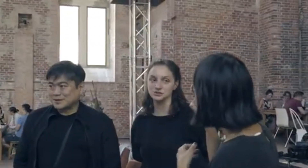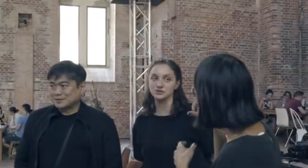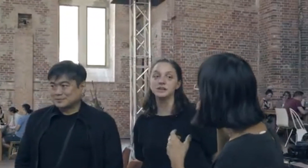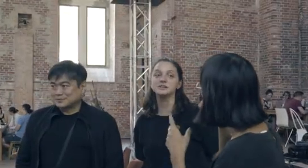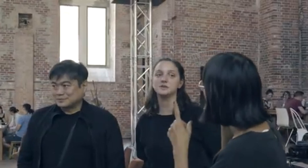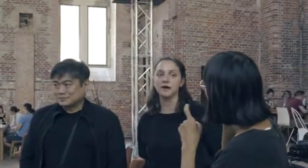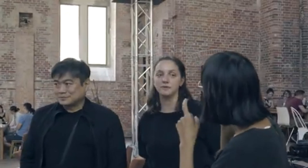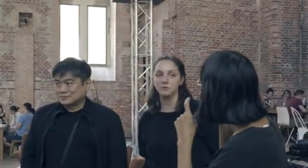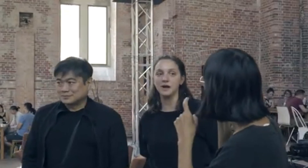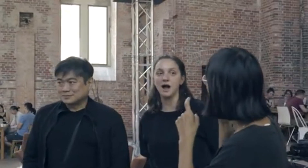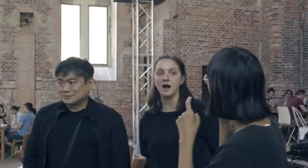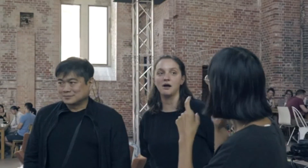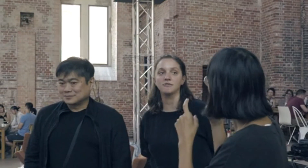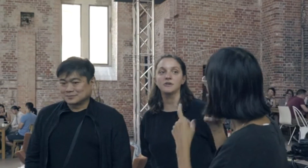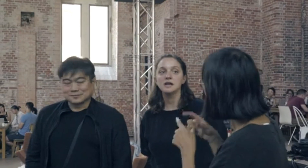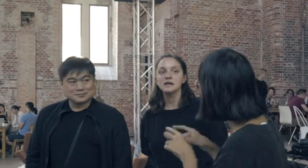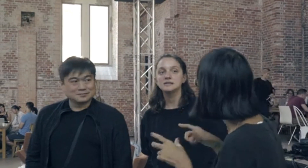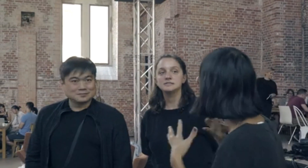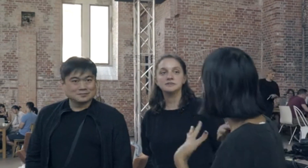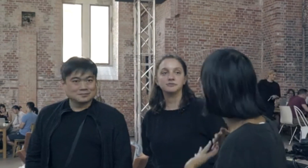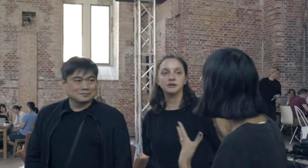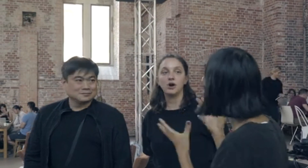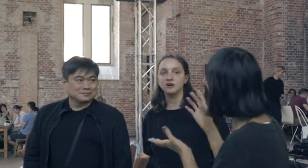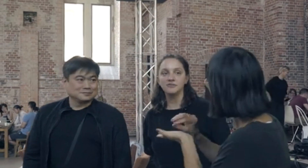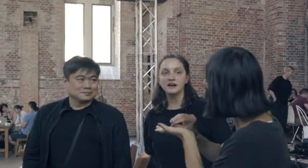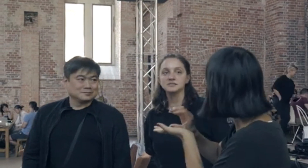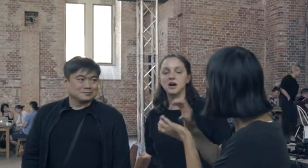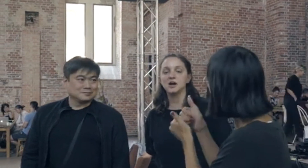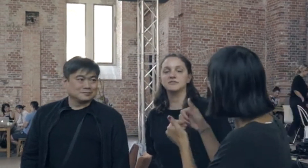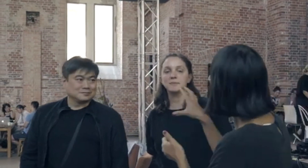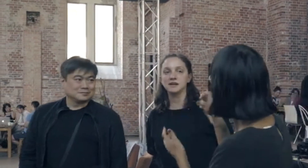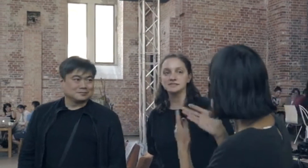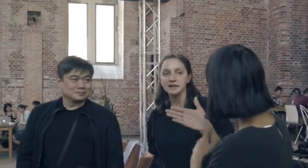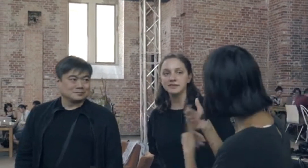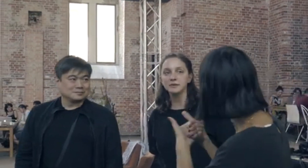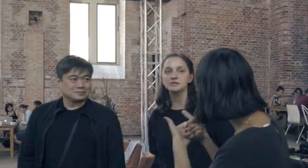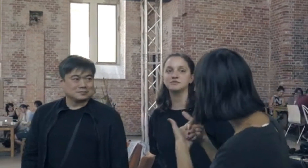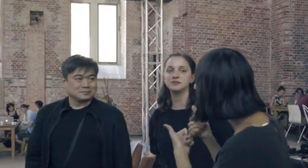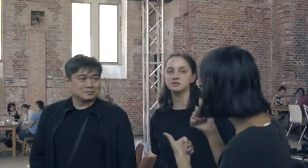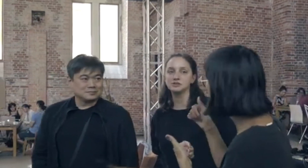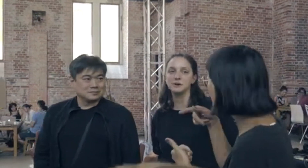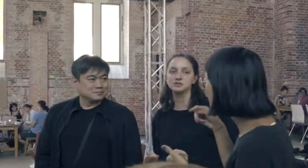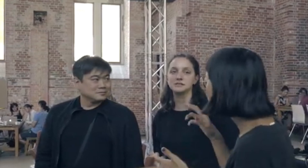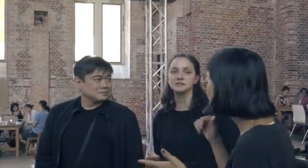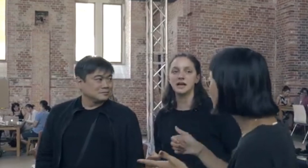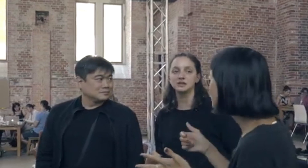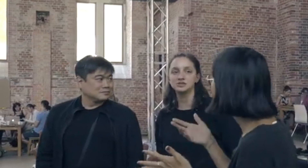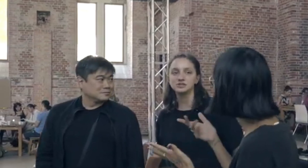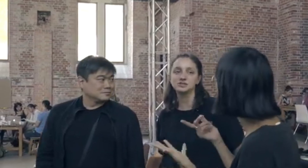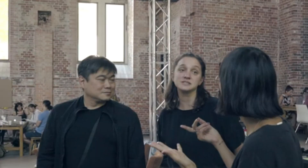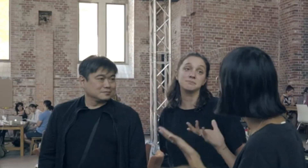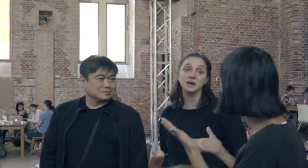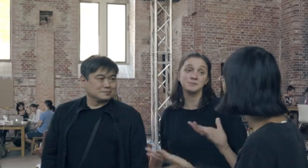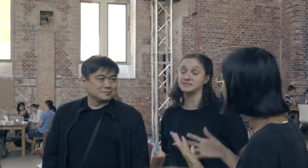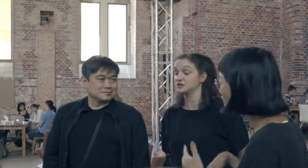in countries like the Philippines, Ghana, and Nigeria. Many deaf schools in these countries incorporate